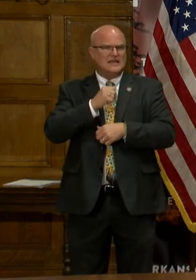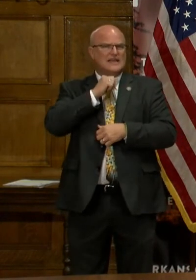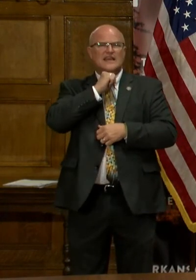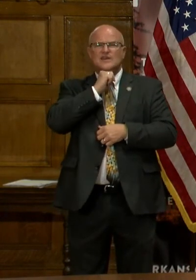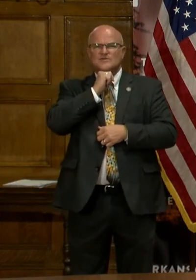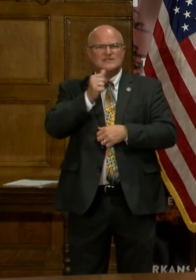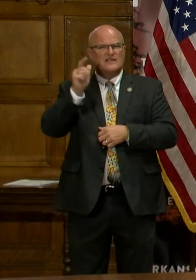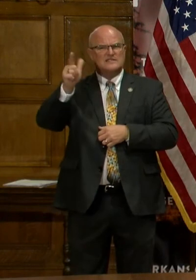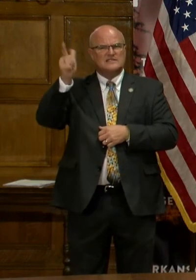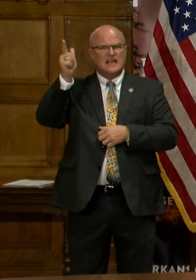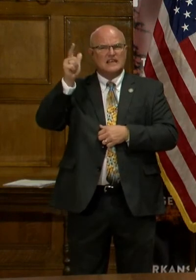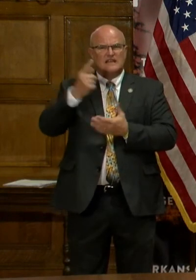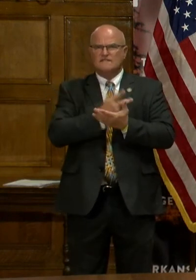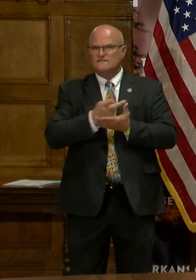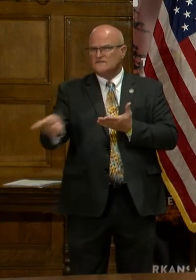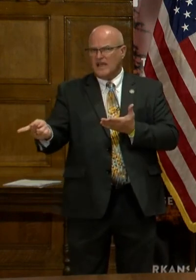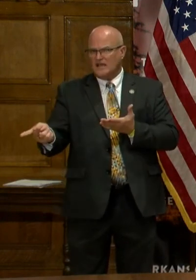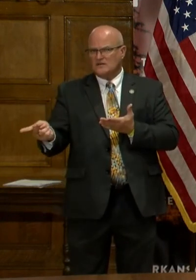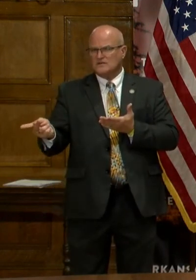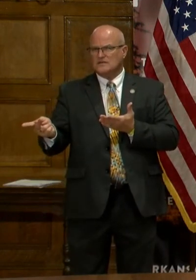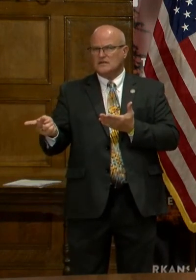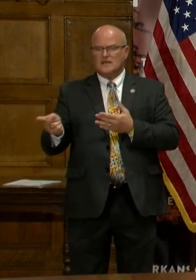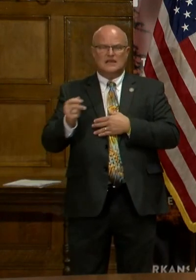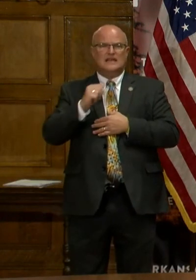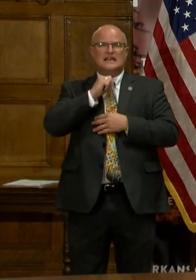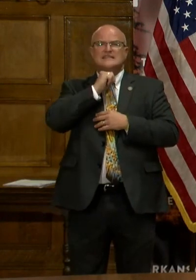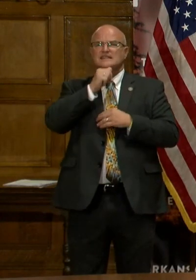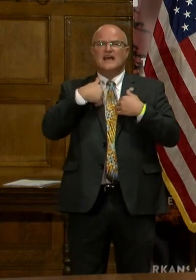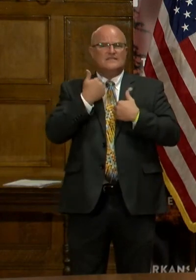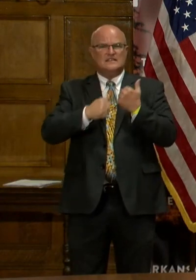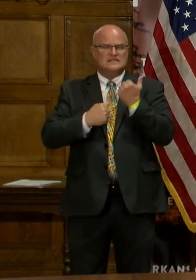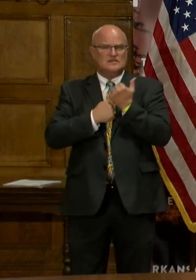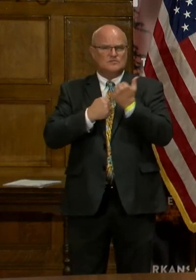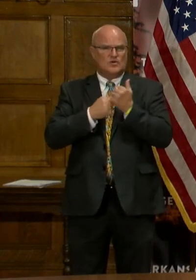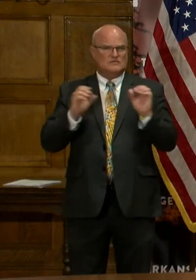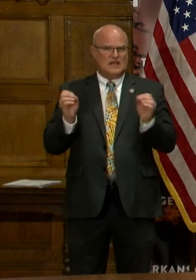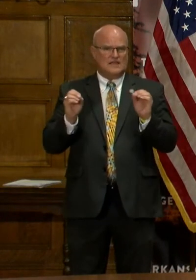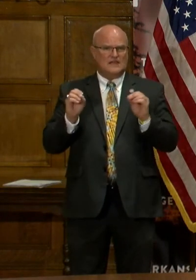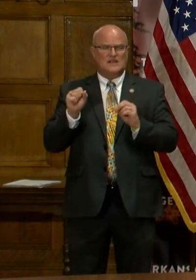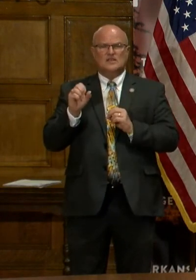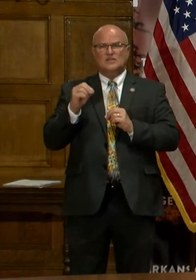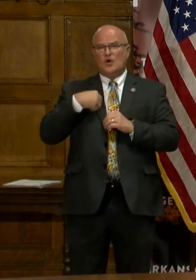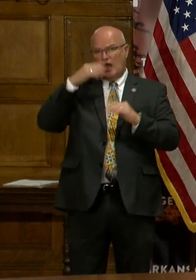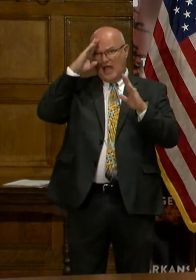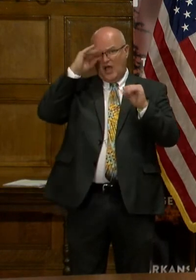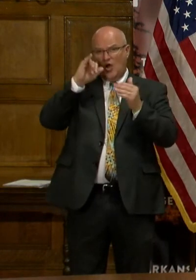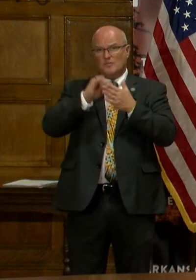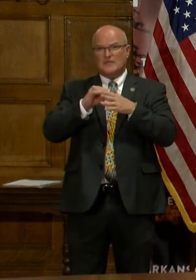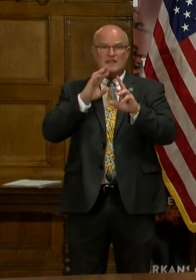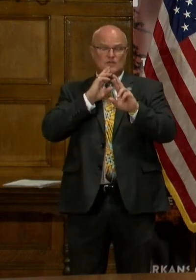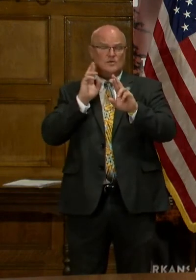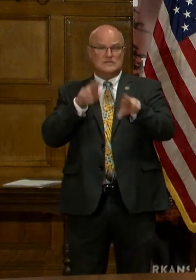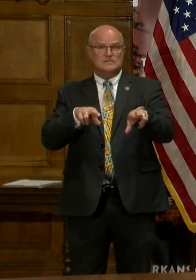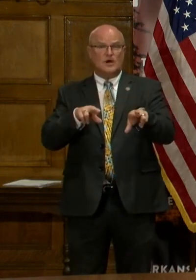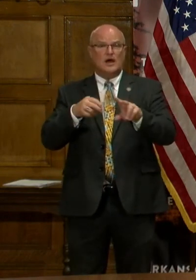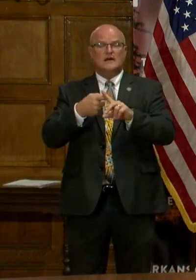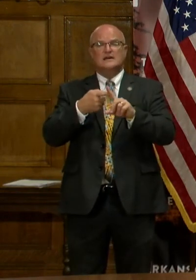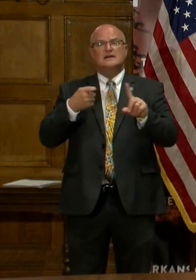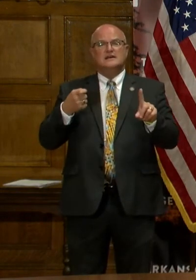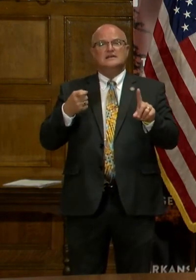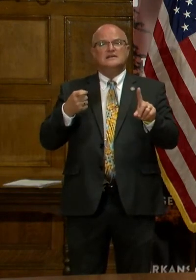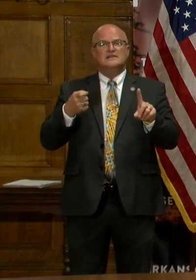even seconded and failed and did not have any support. So I hope that's the response